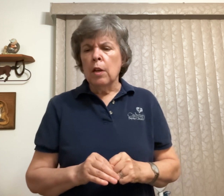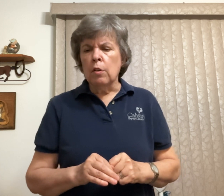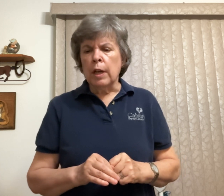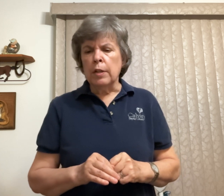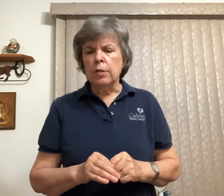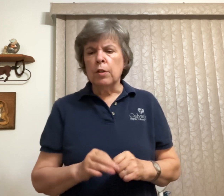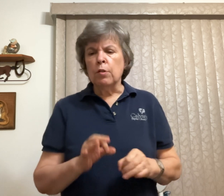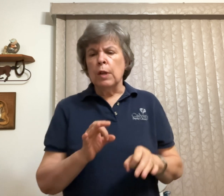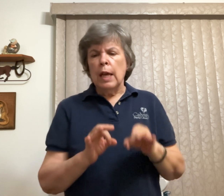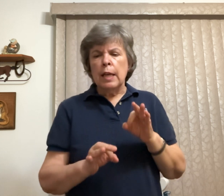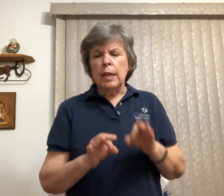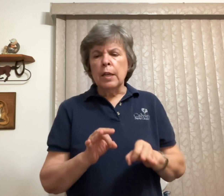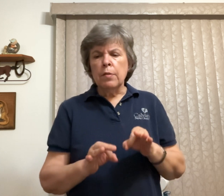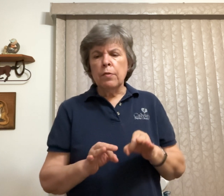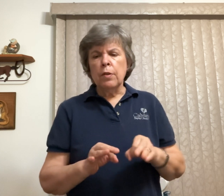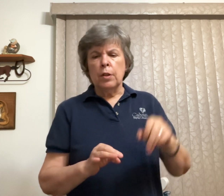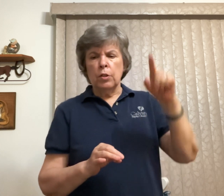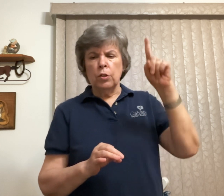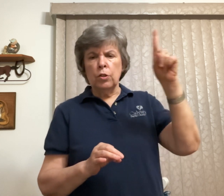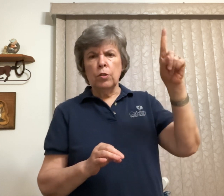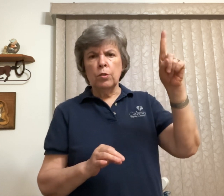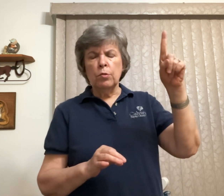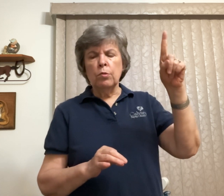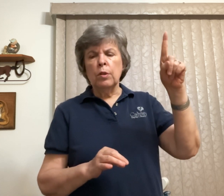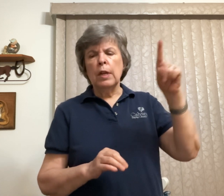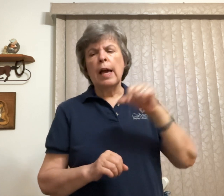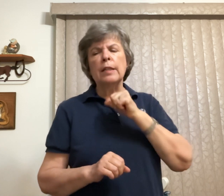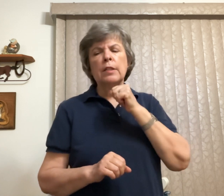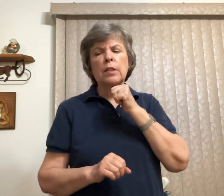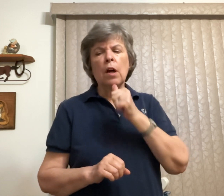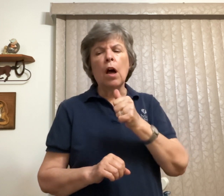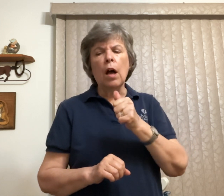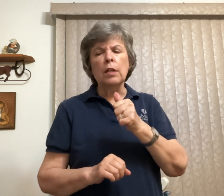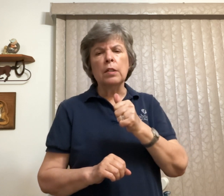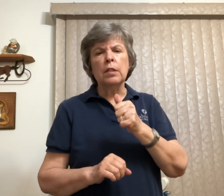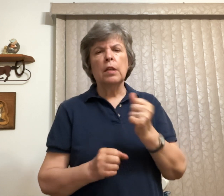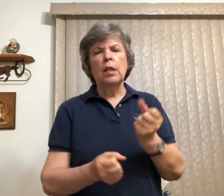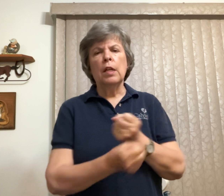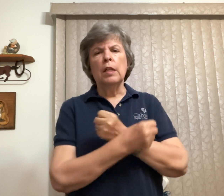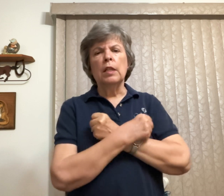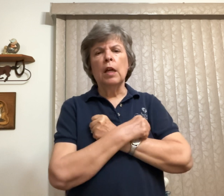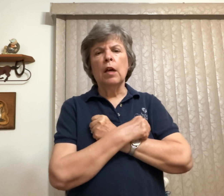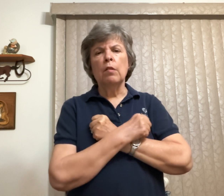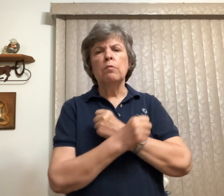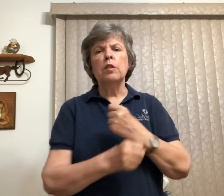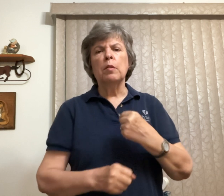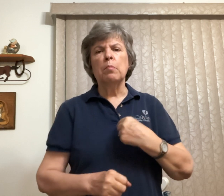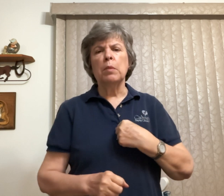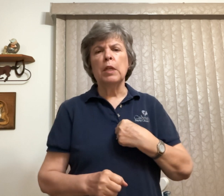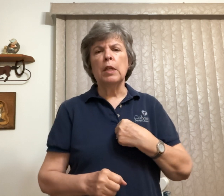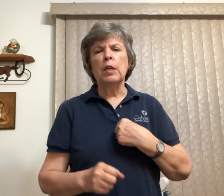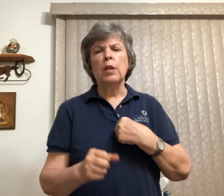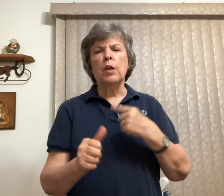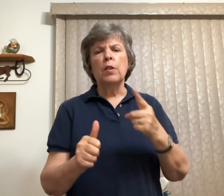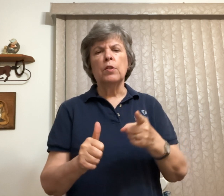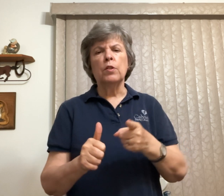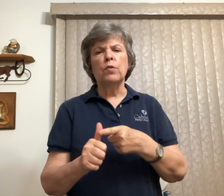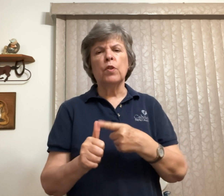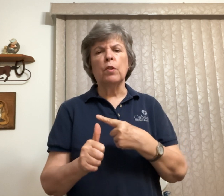Okay, so if you had not loved me, this is first